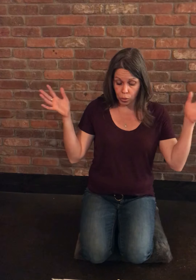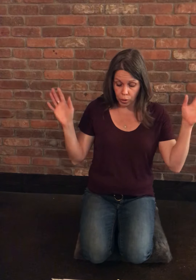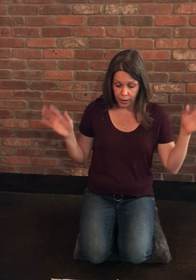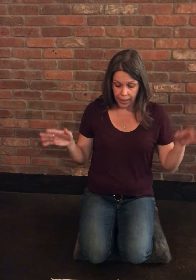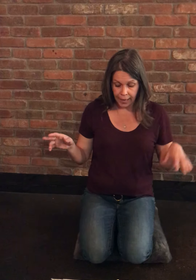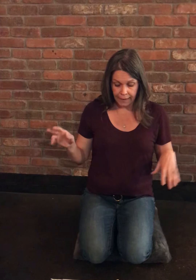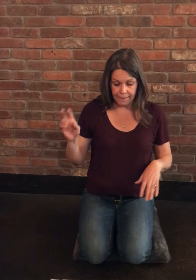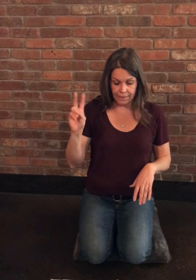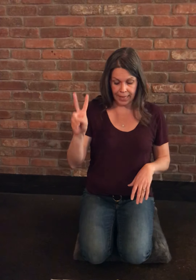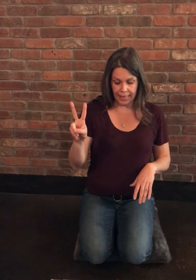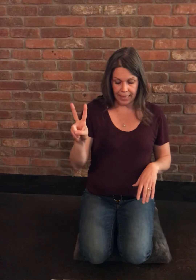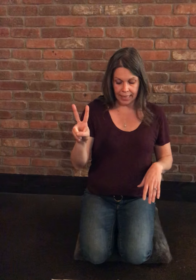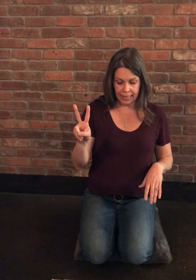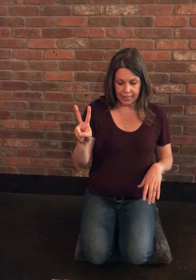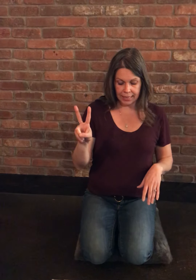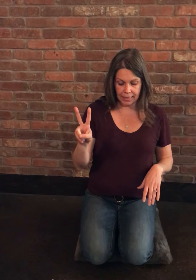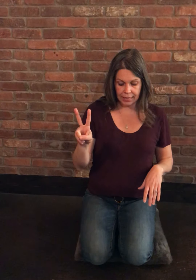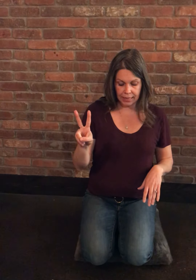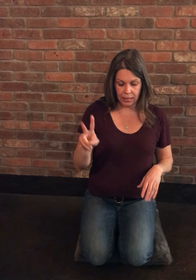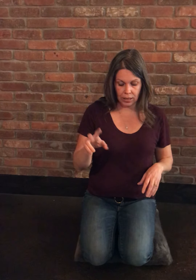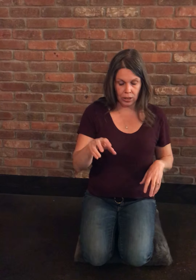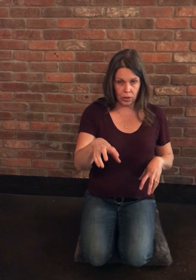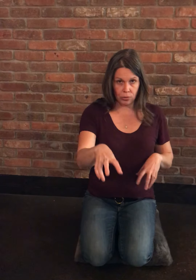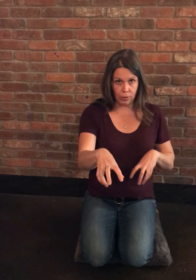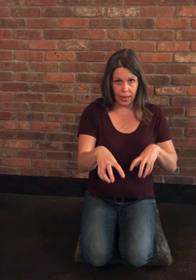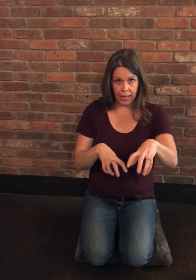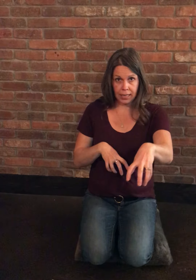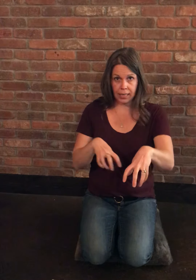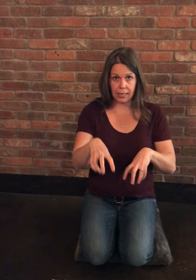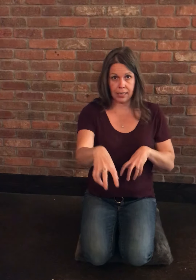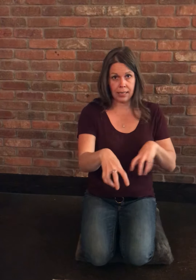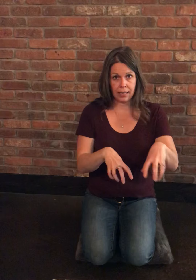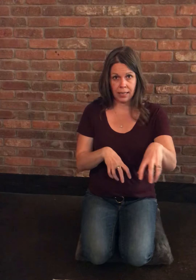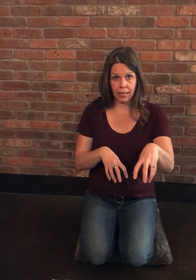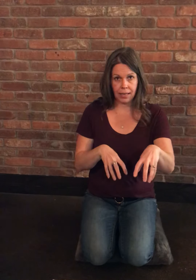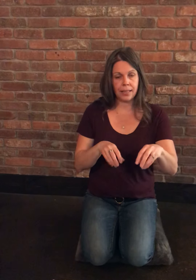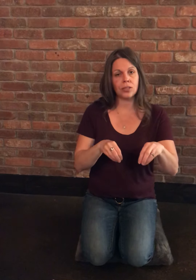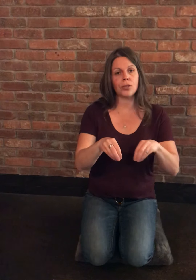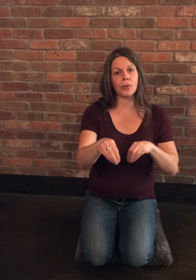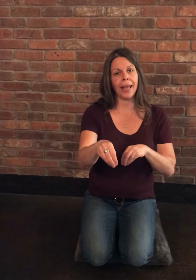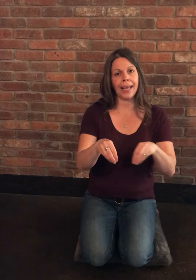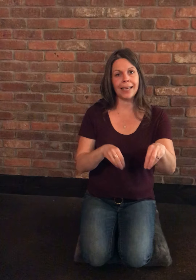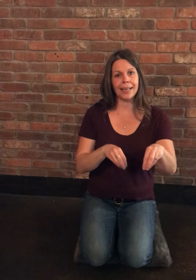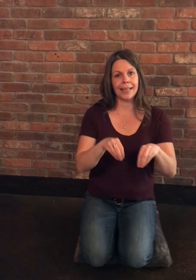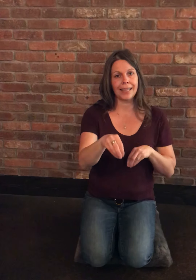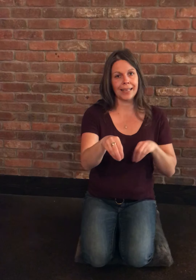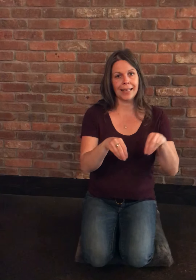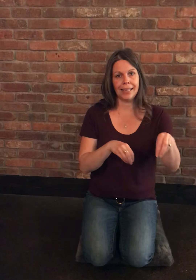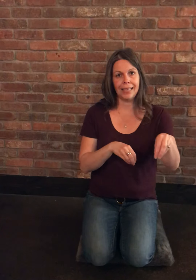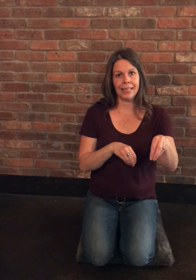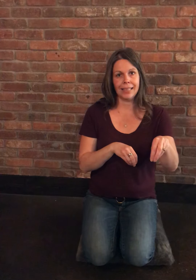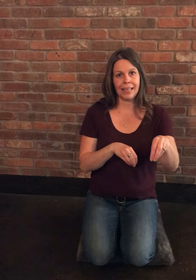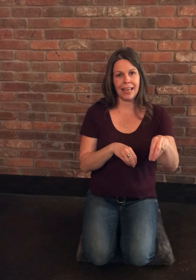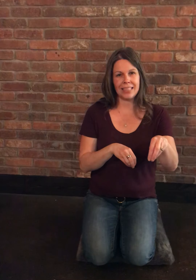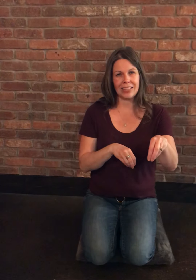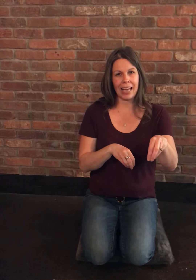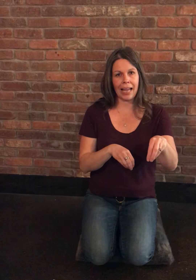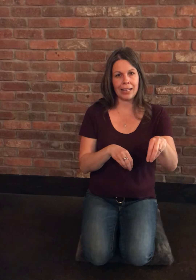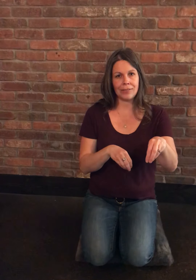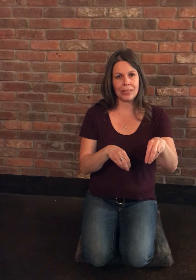Ooh, Vikings, raid, and trade. Okay, so it's kind of